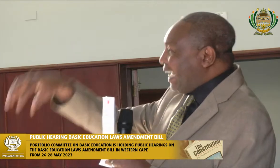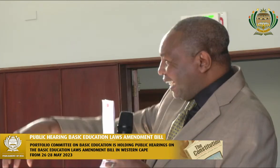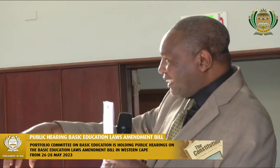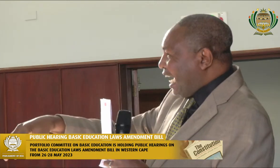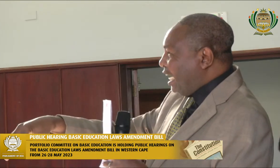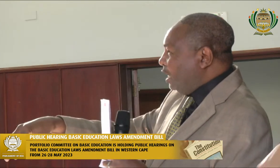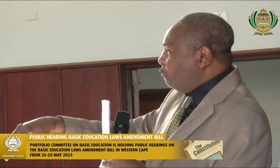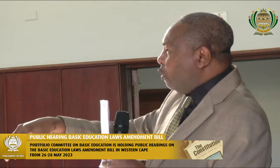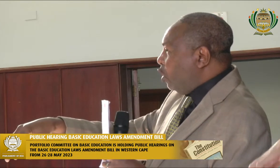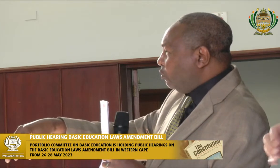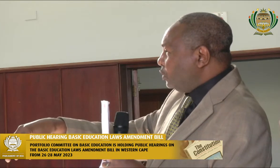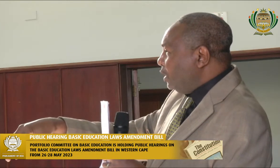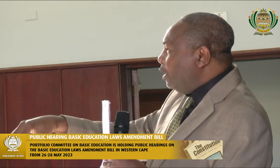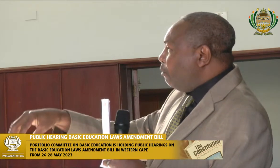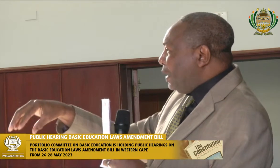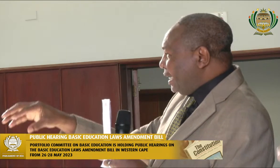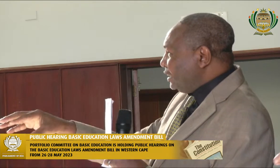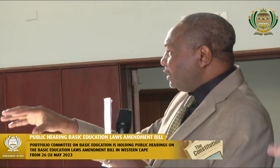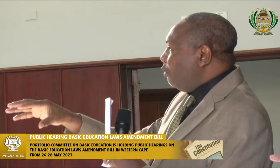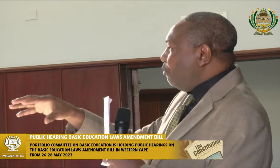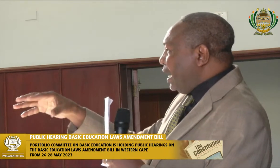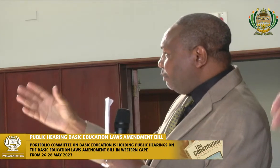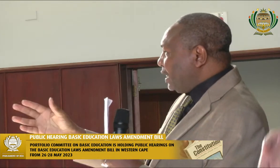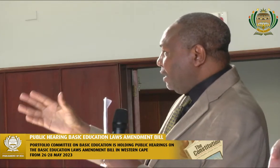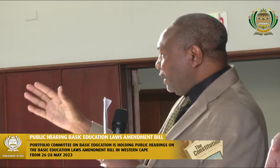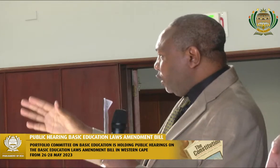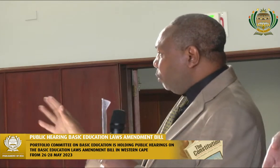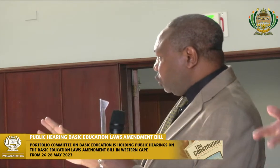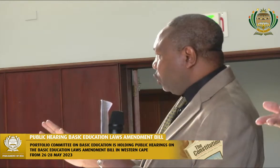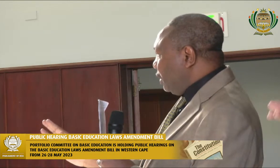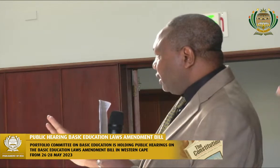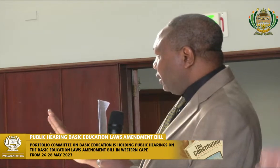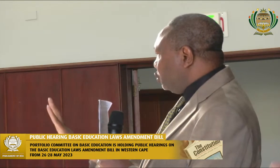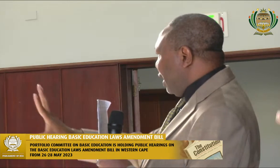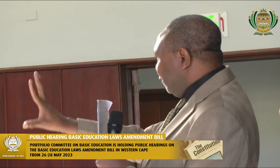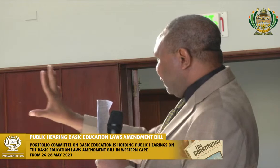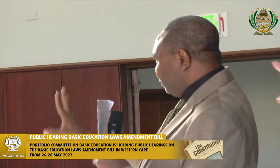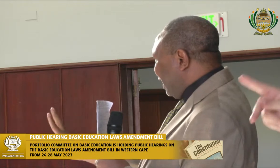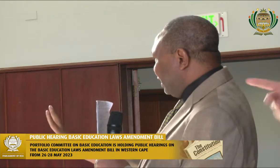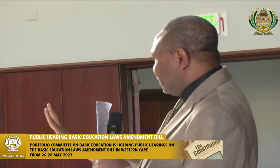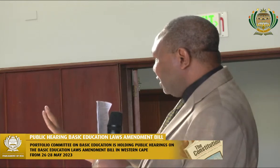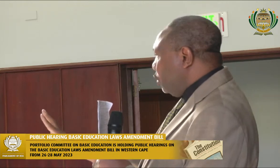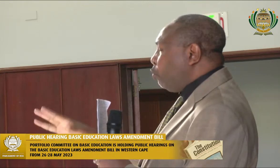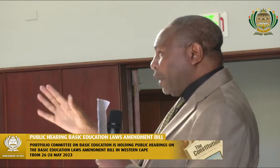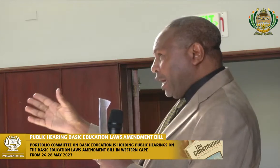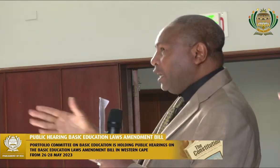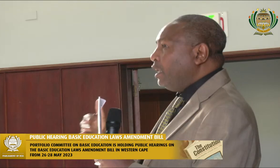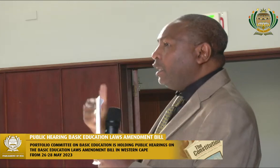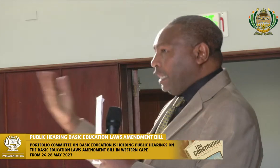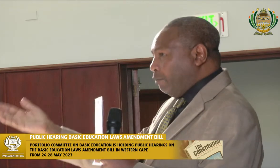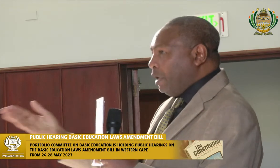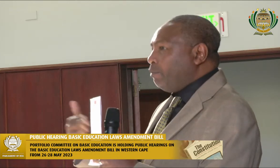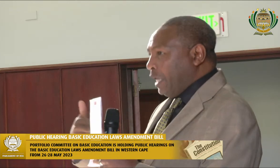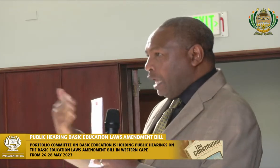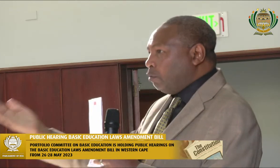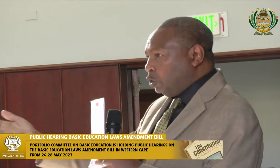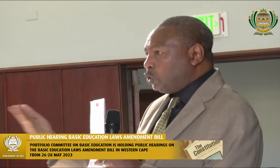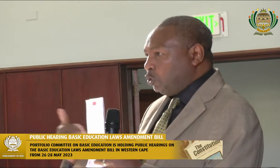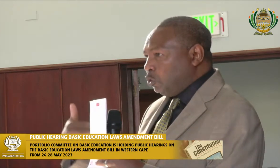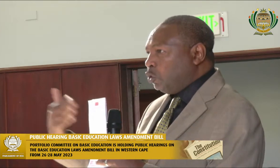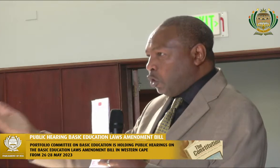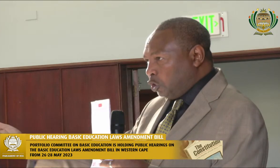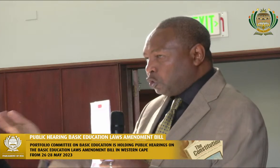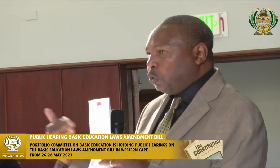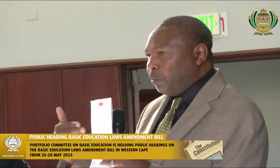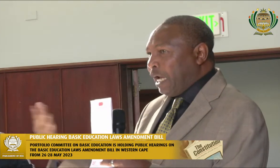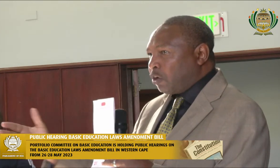where parents are involved, parents might be given an opportunity to have a space where they may be able